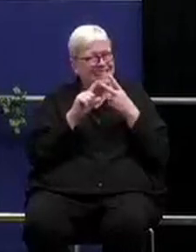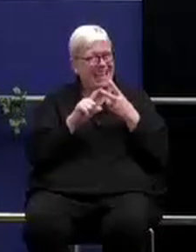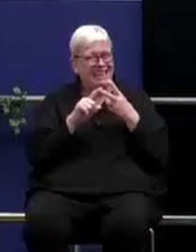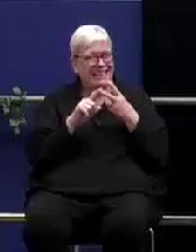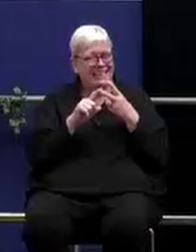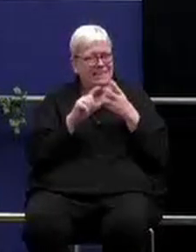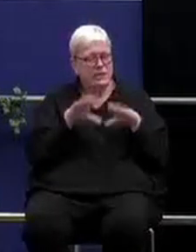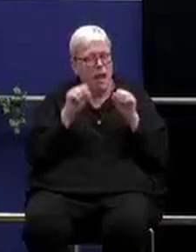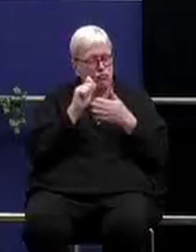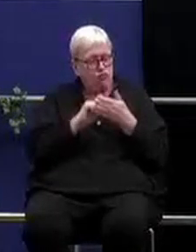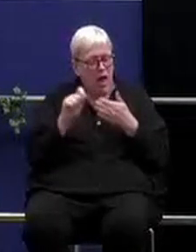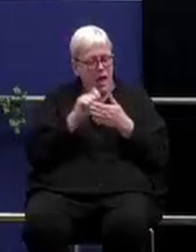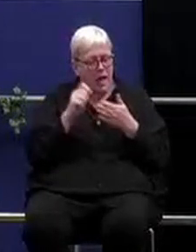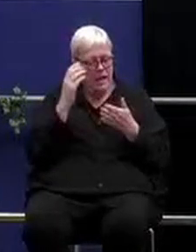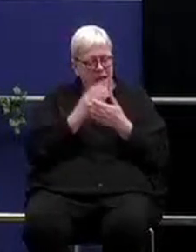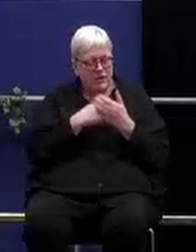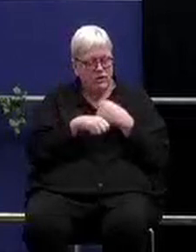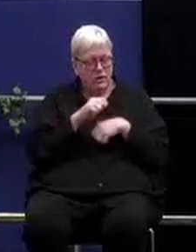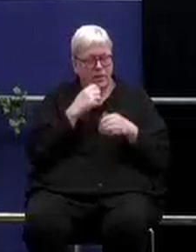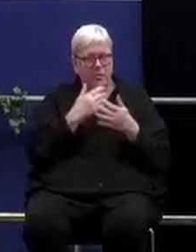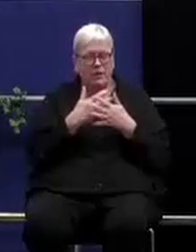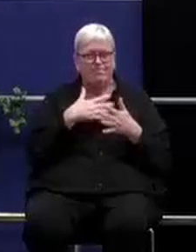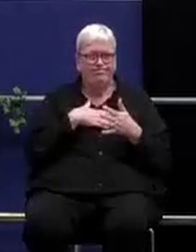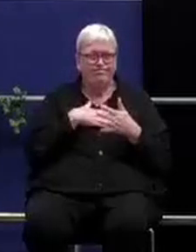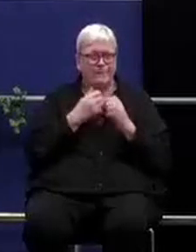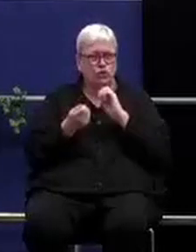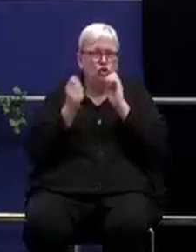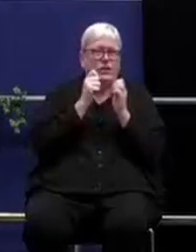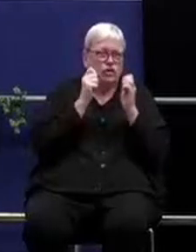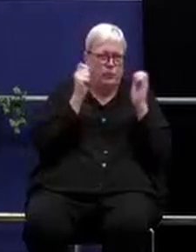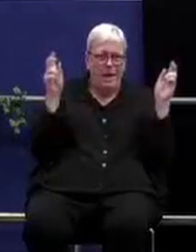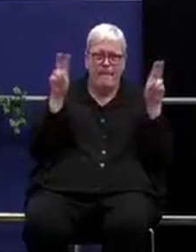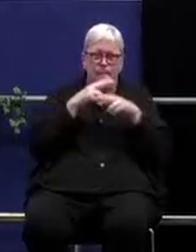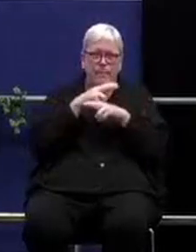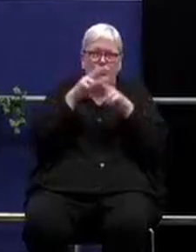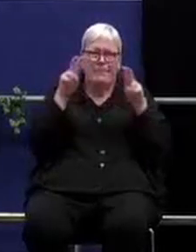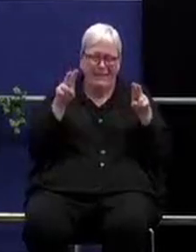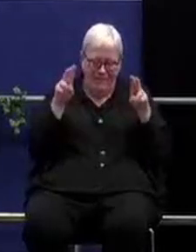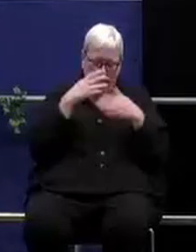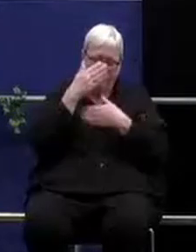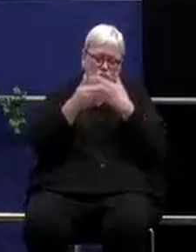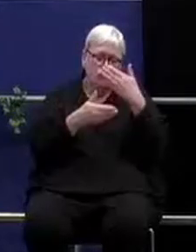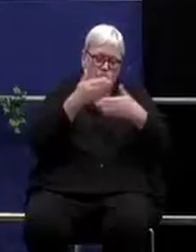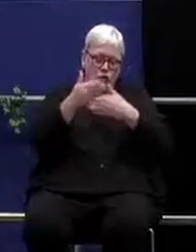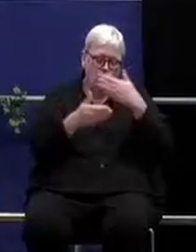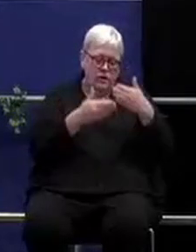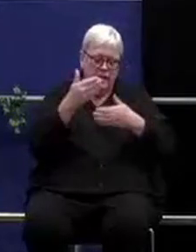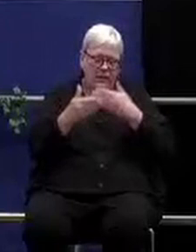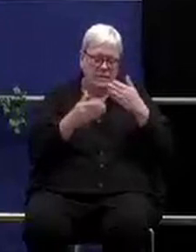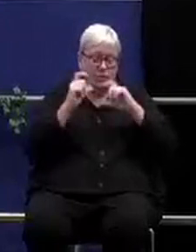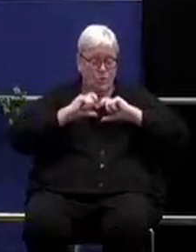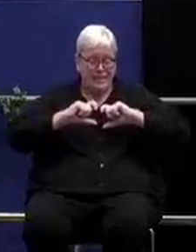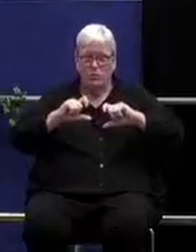started writing that, I actually ended up changing the entire perspective of whose story, because I felt like I was almost just writing Wolfe again, you know, just like a